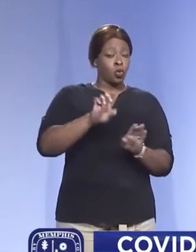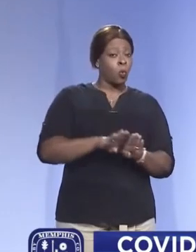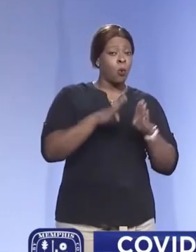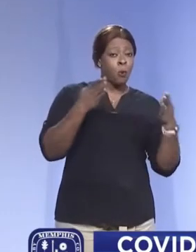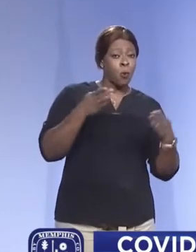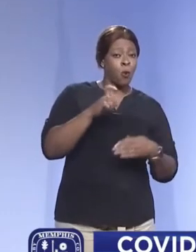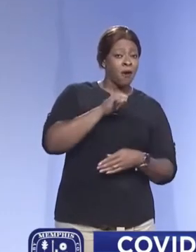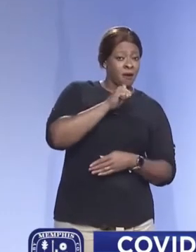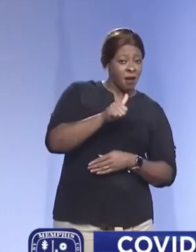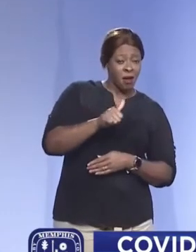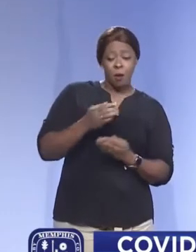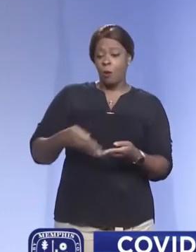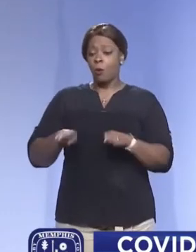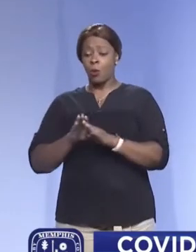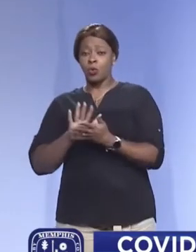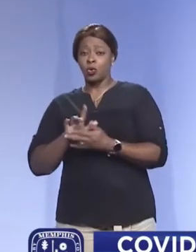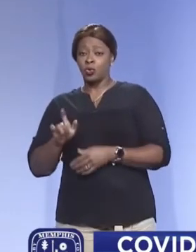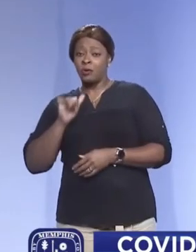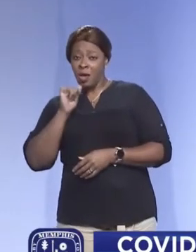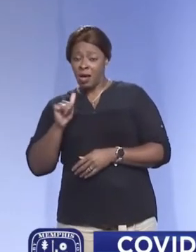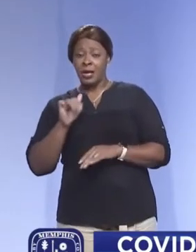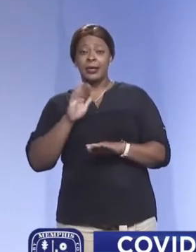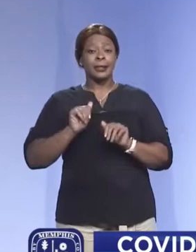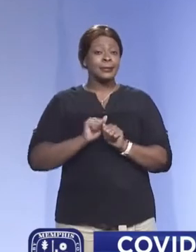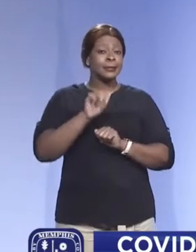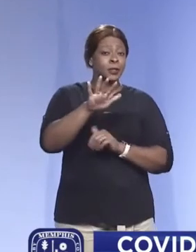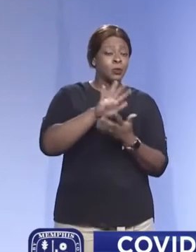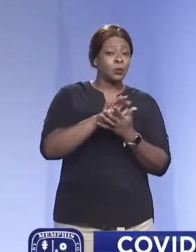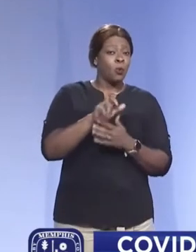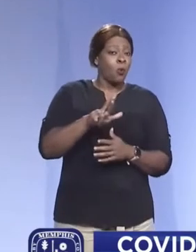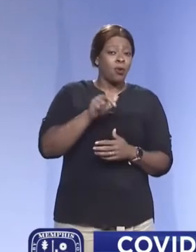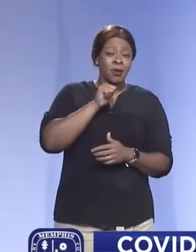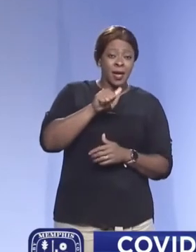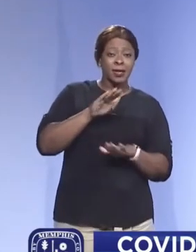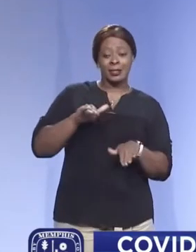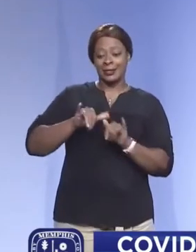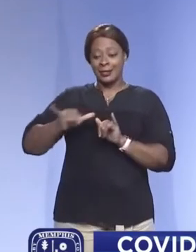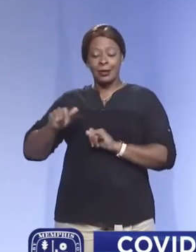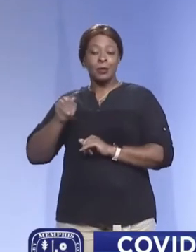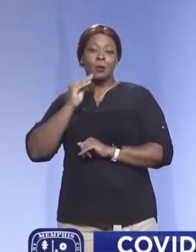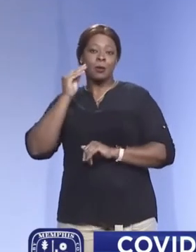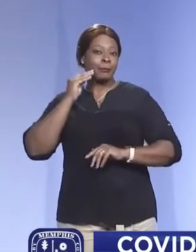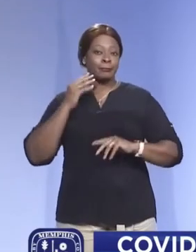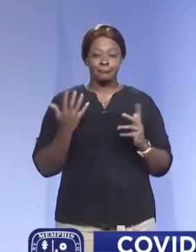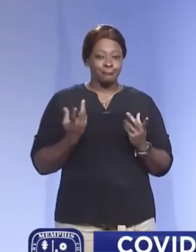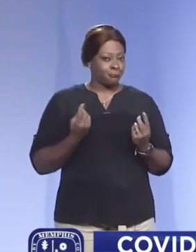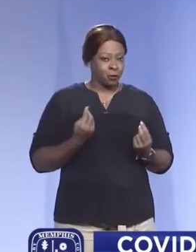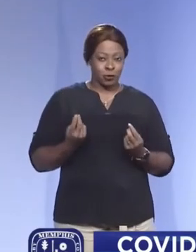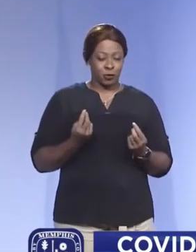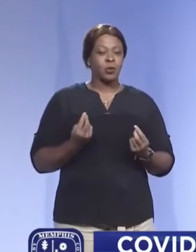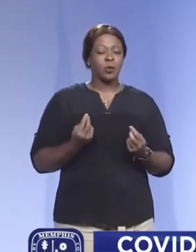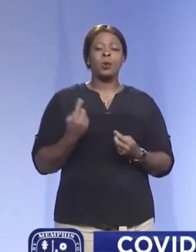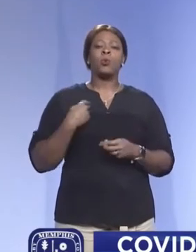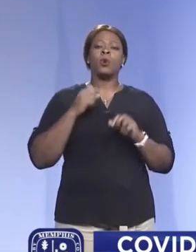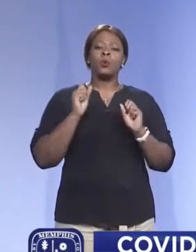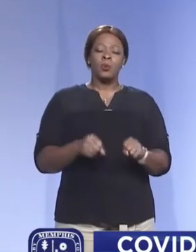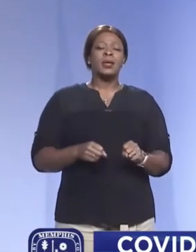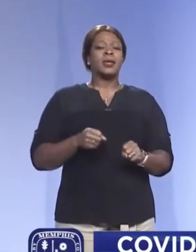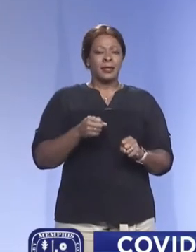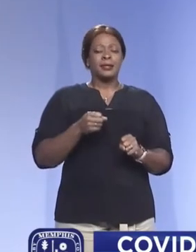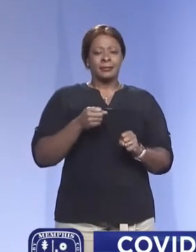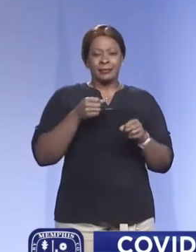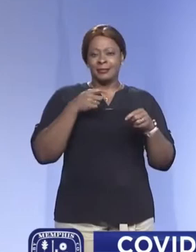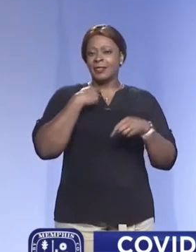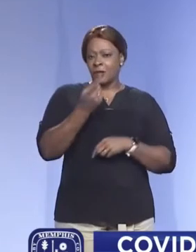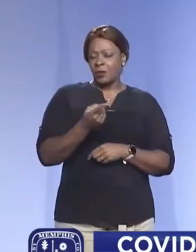open? Should schools be closed? Should parents send their kids to school? Should parents keep their kids home? And what we can say to that right